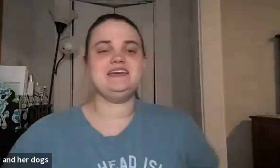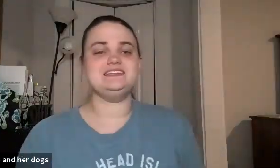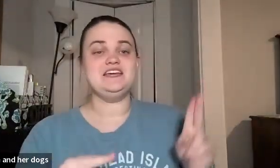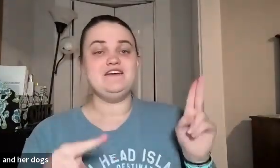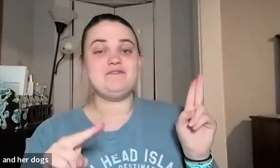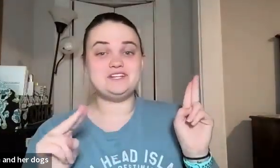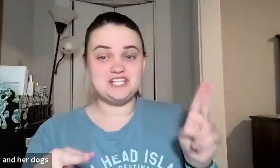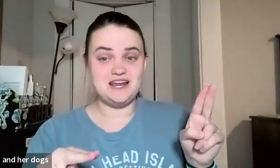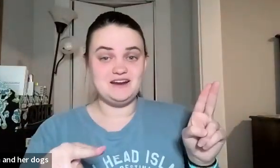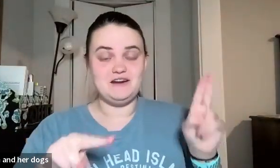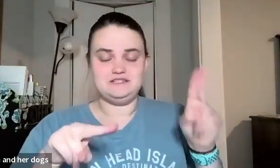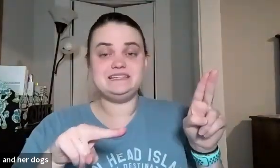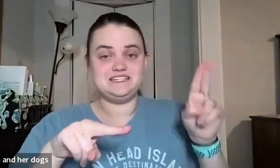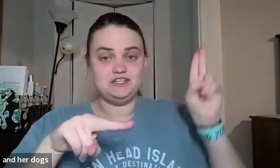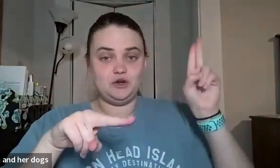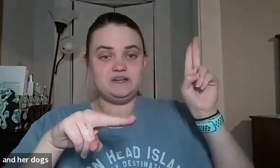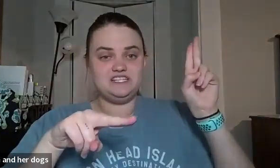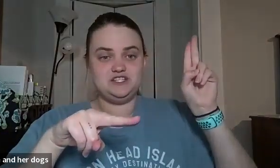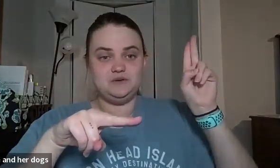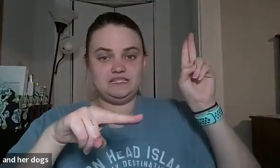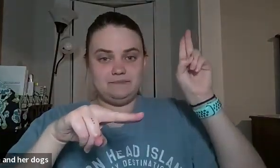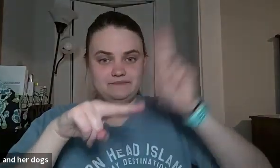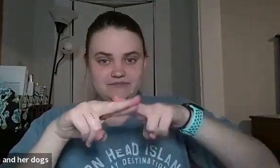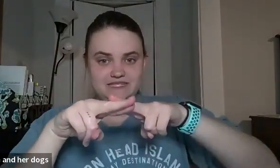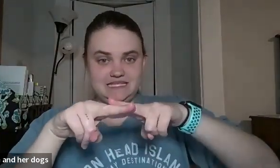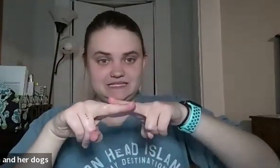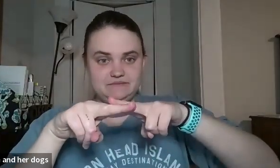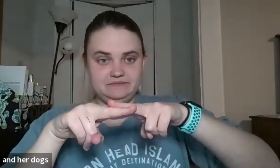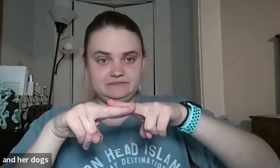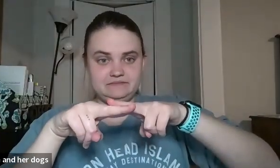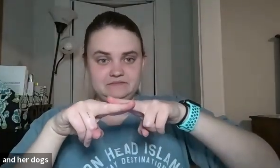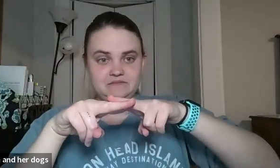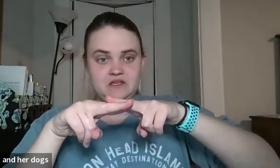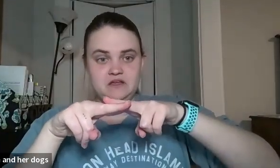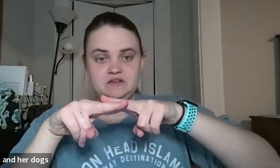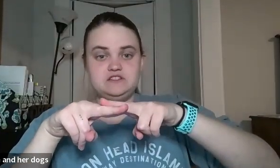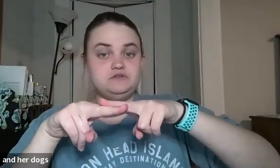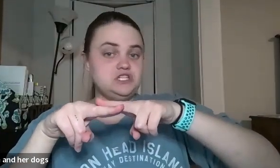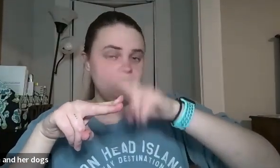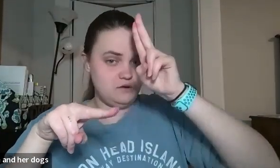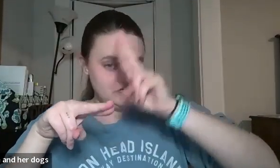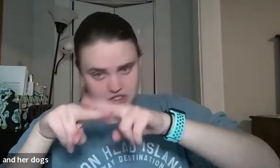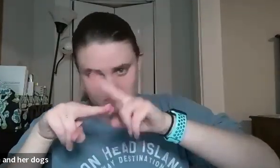Is for chair or sit, you're going to just do 1 time. Sit. So chair will be